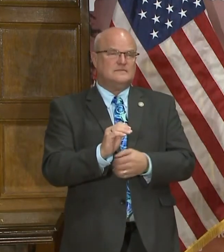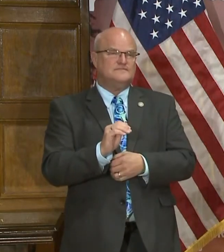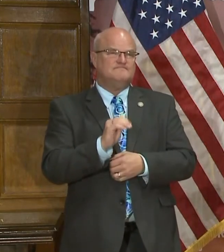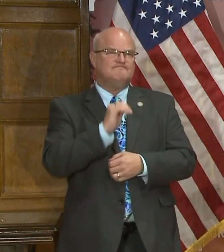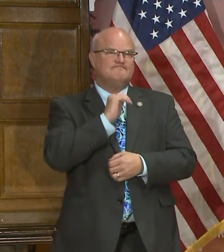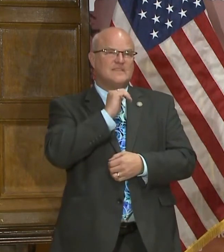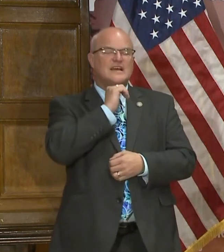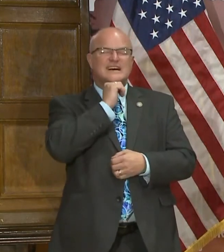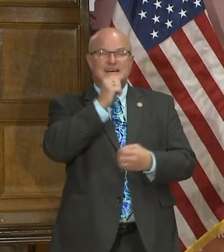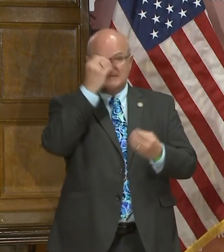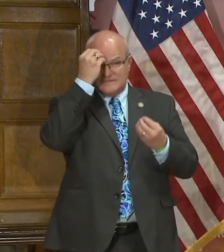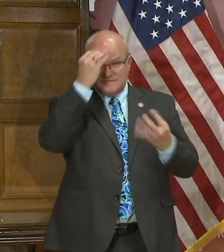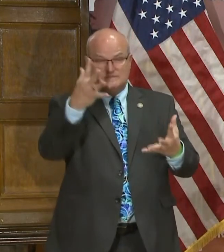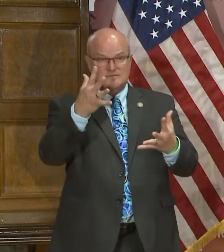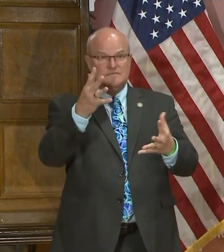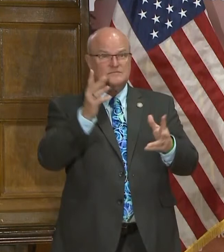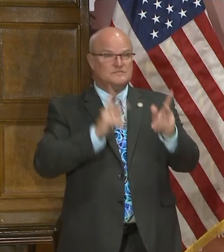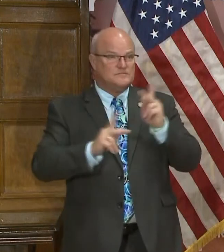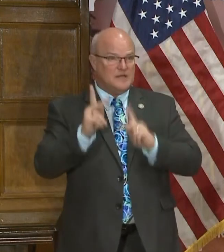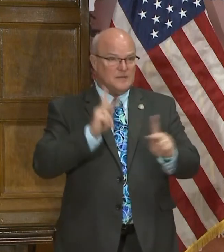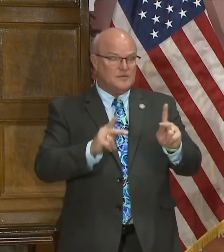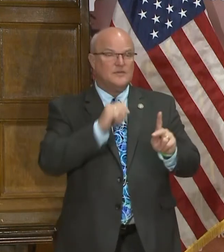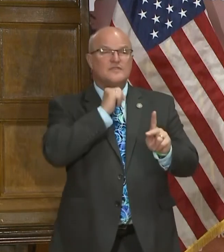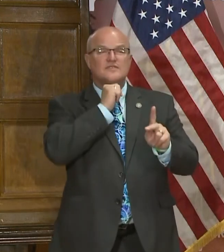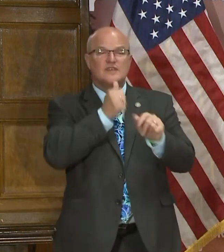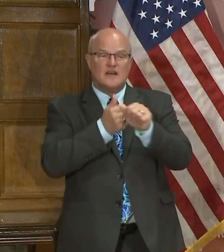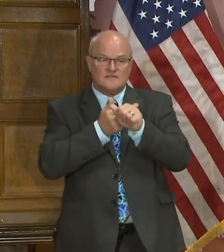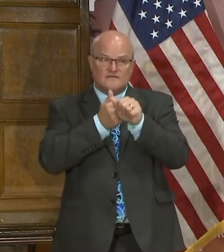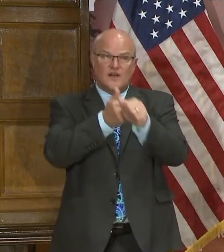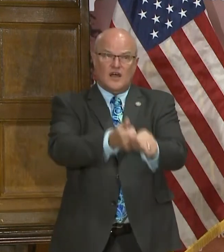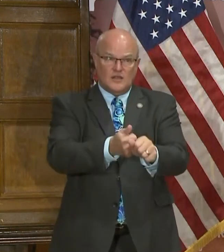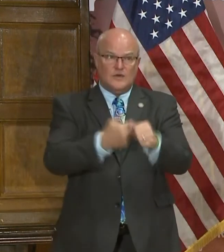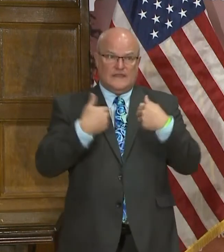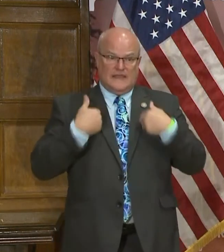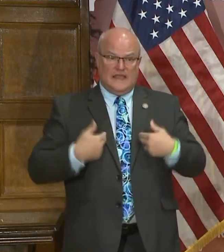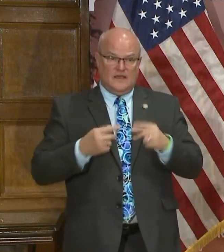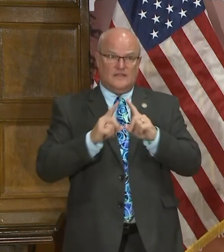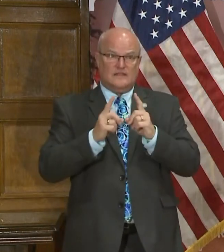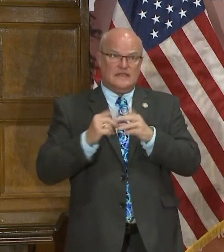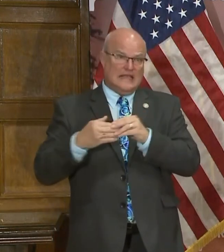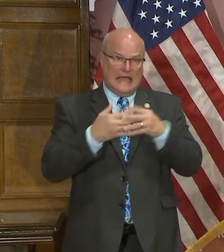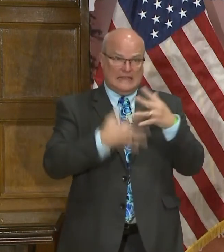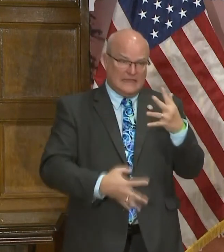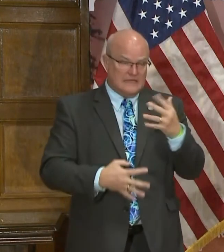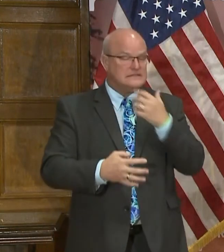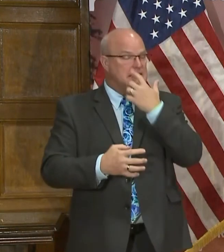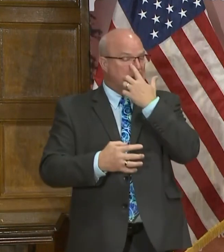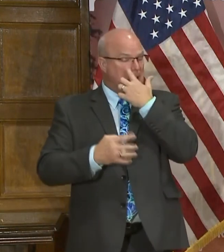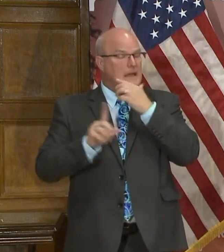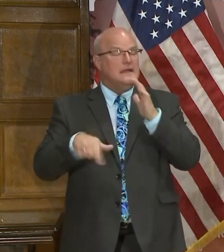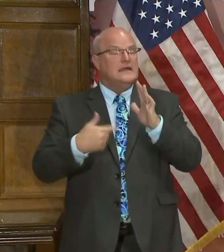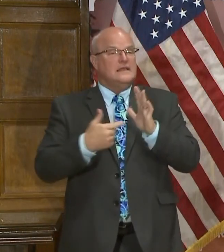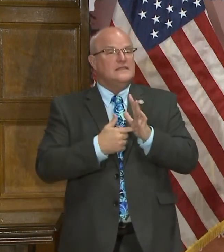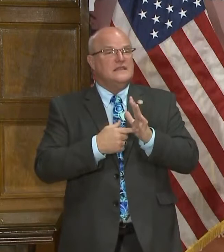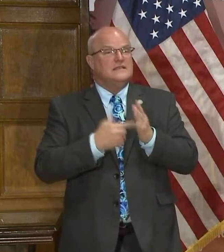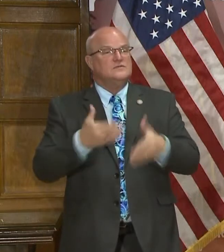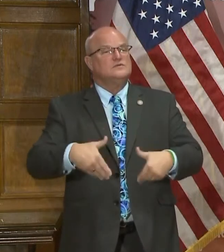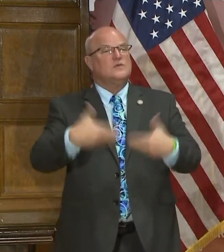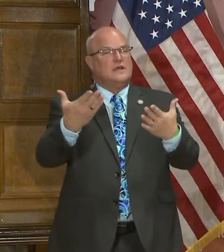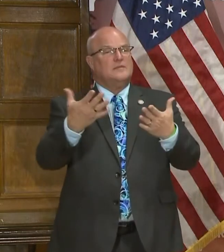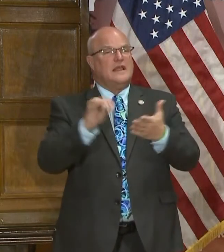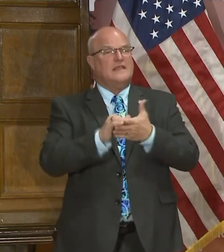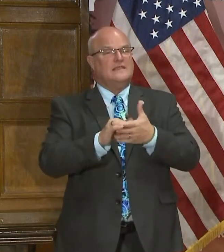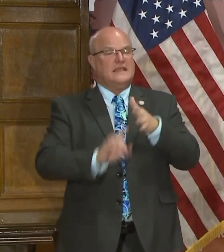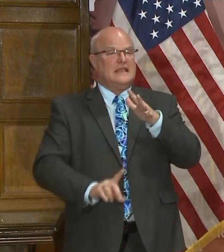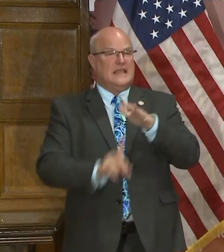undisciplined gatherings of people that are not in compliance with public health guidelines. This was a recommendation